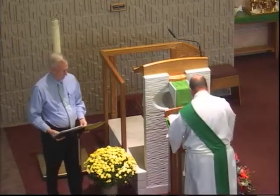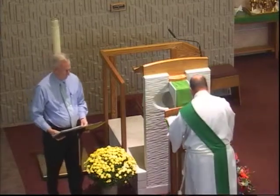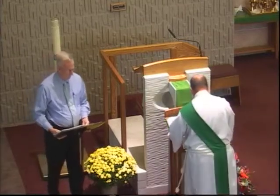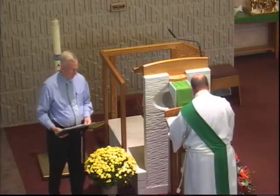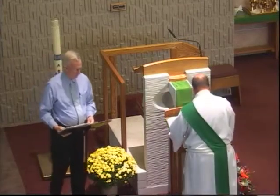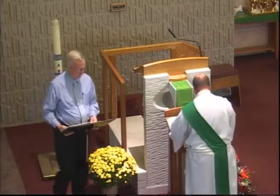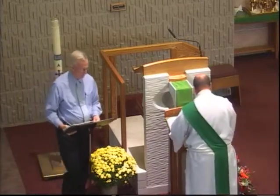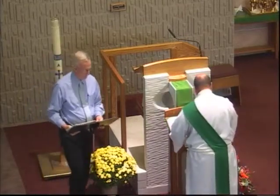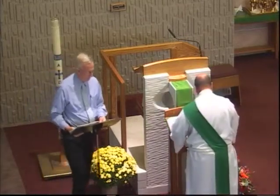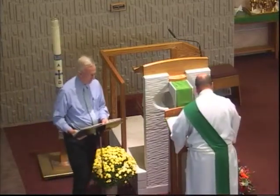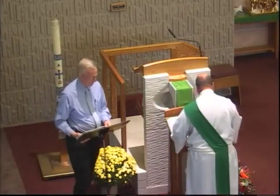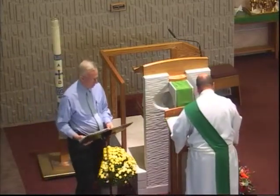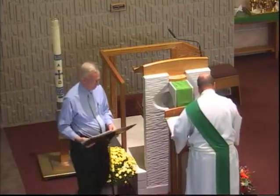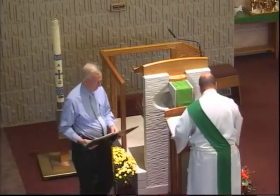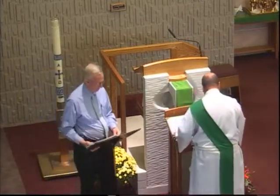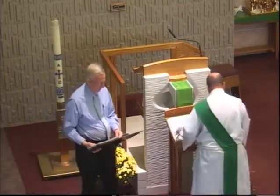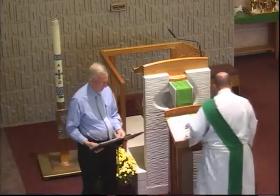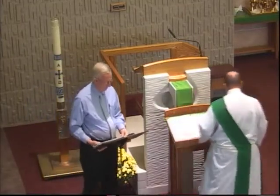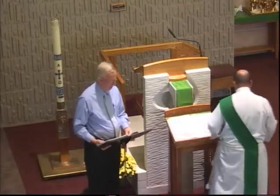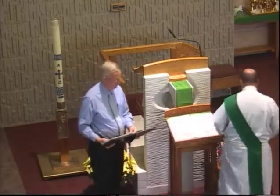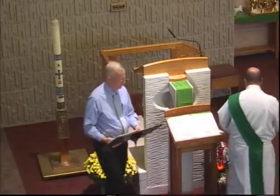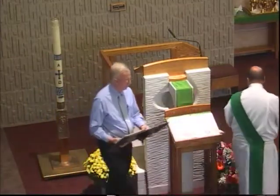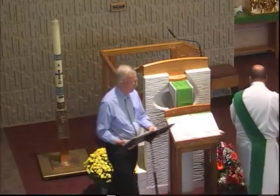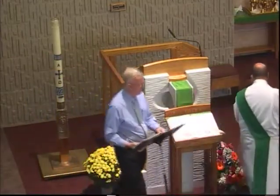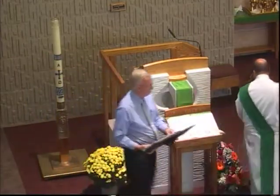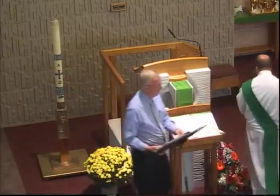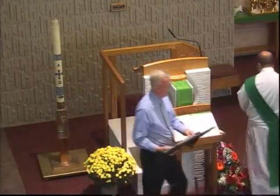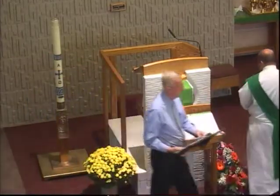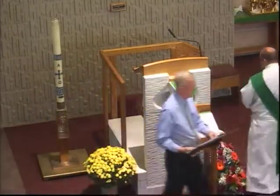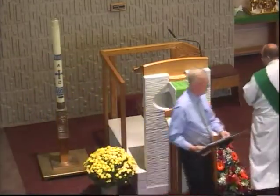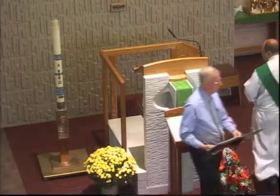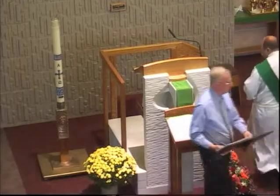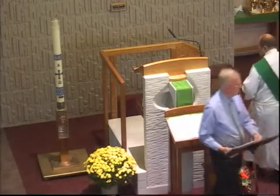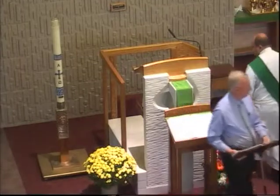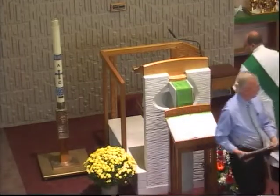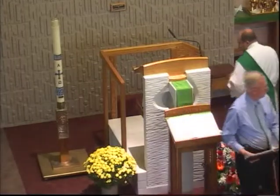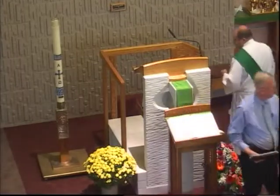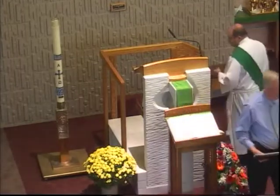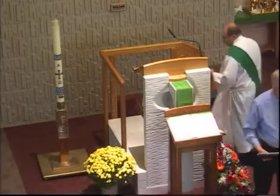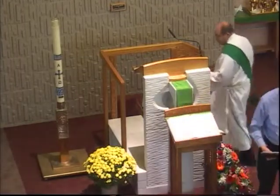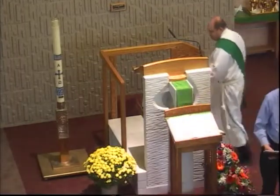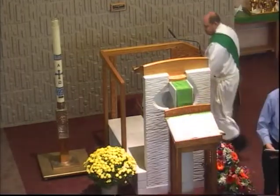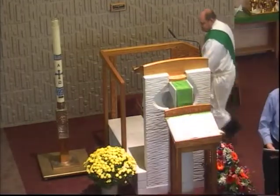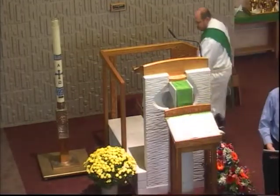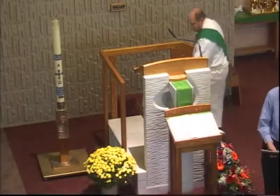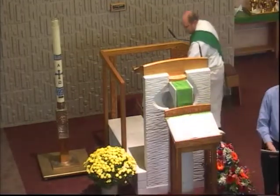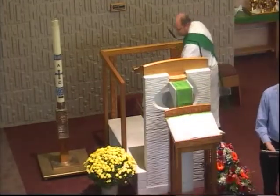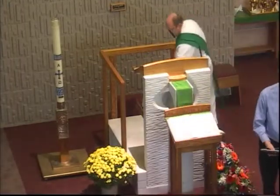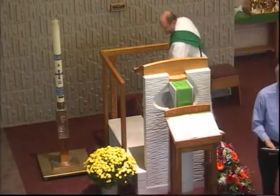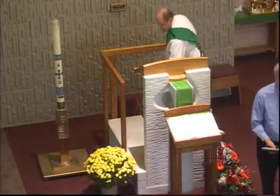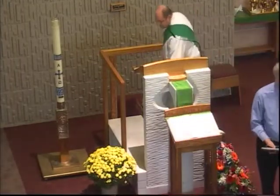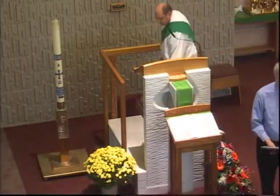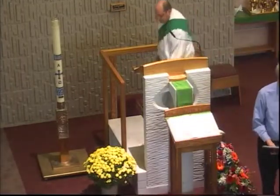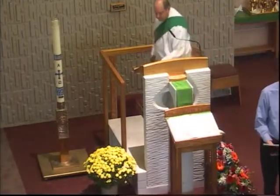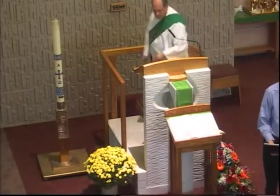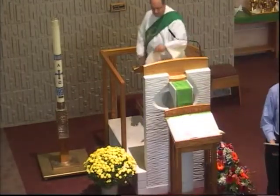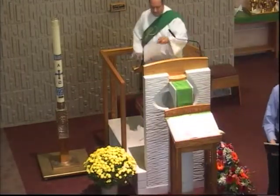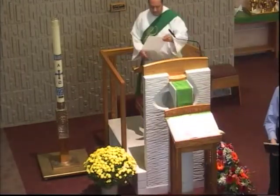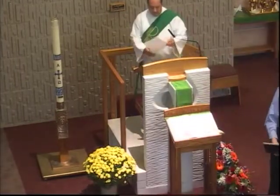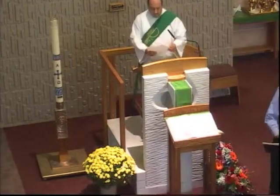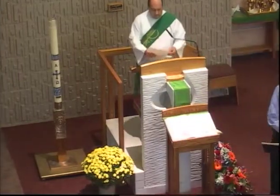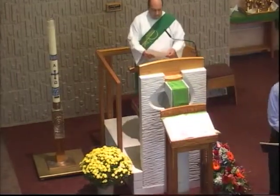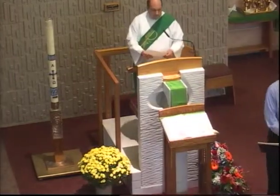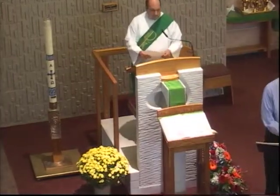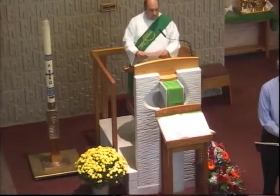I said this to the 11 a.m. Mass as well. This morning, I hooked a brother priest of mine up. He asked me to celebrate